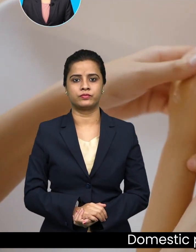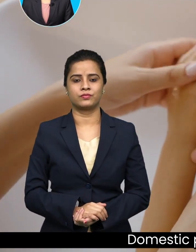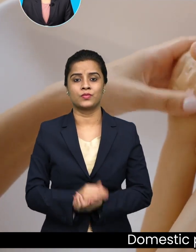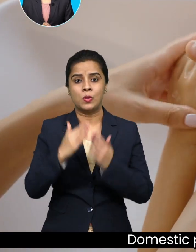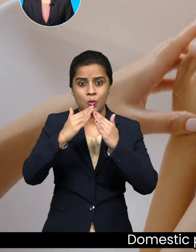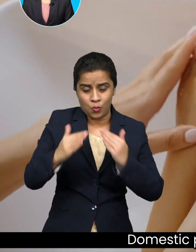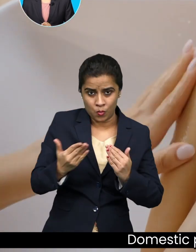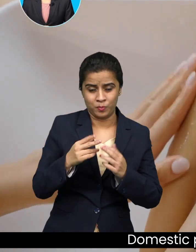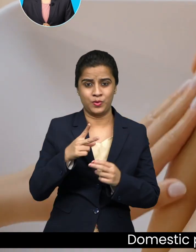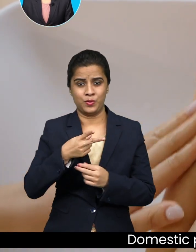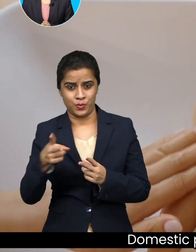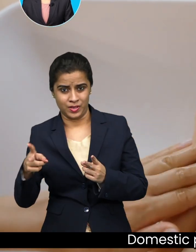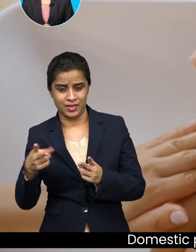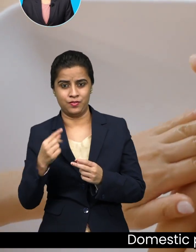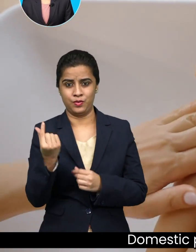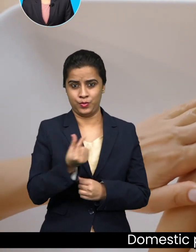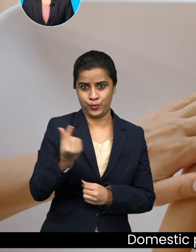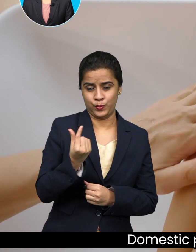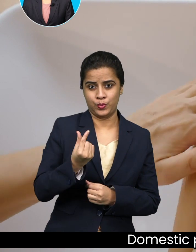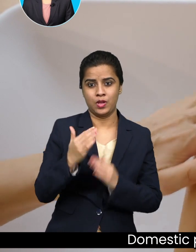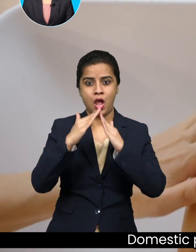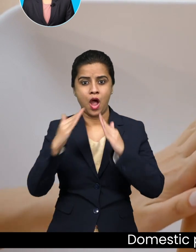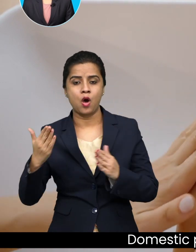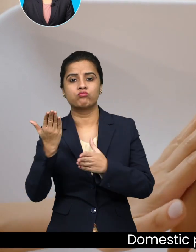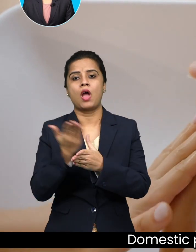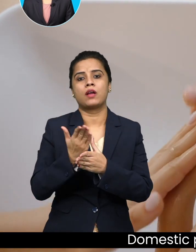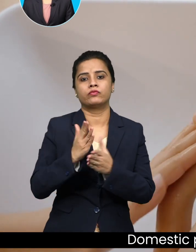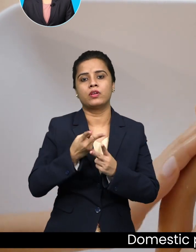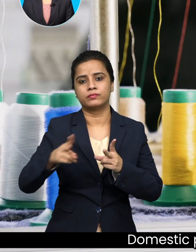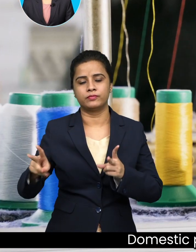Domestic purpose or household activities.